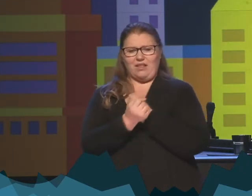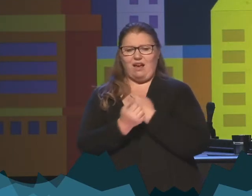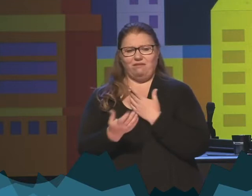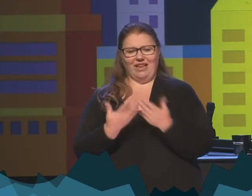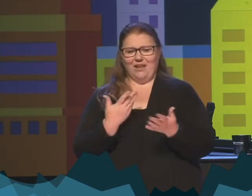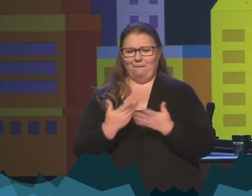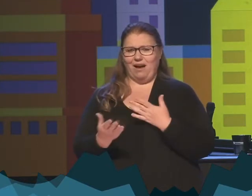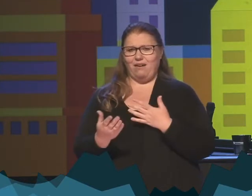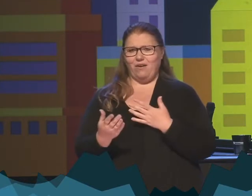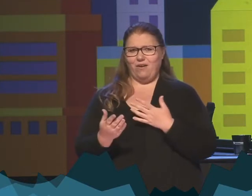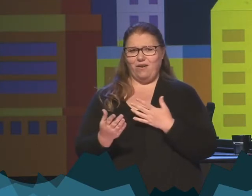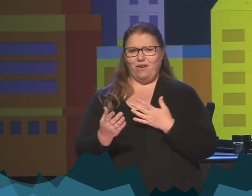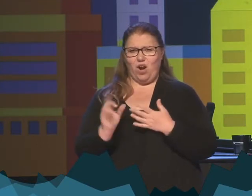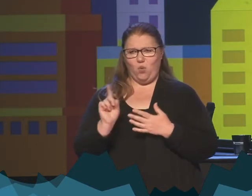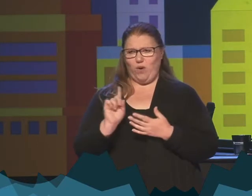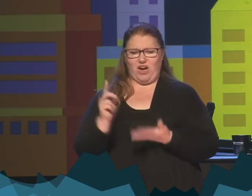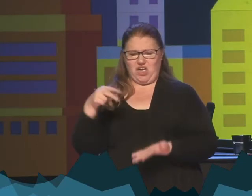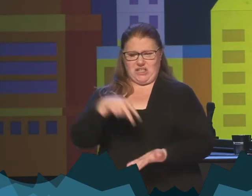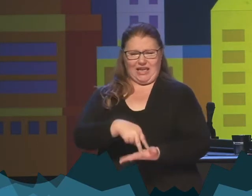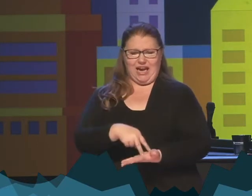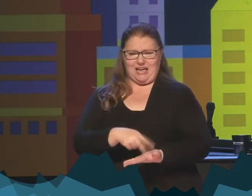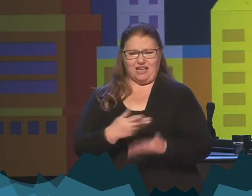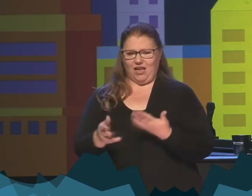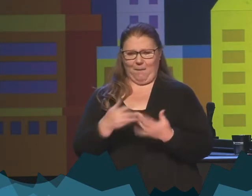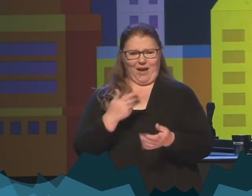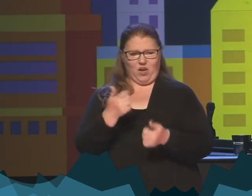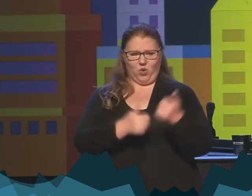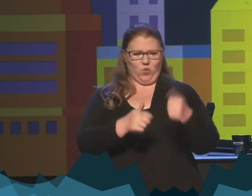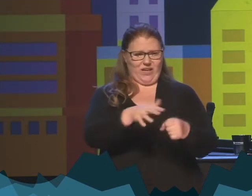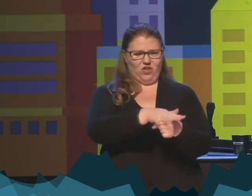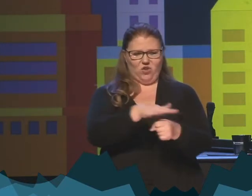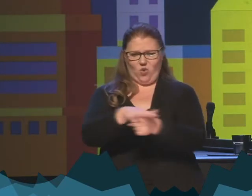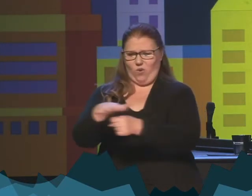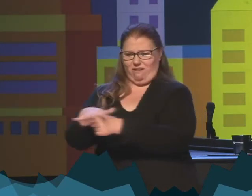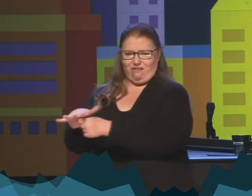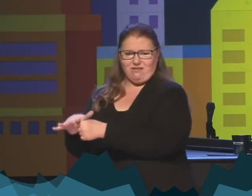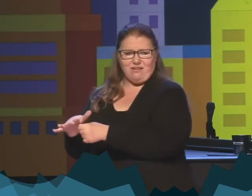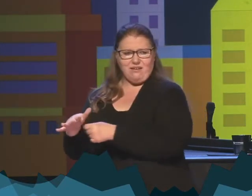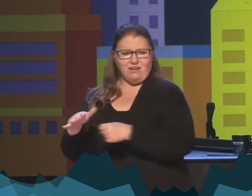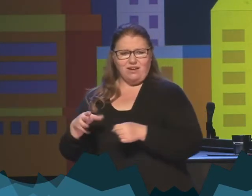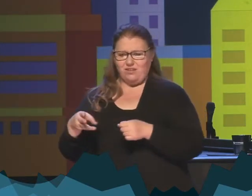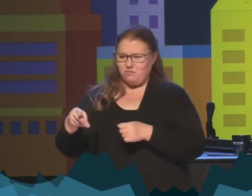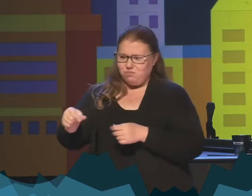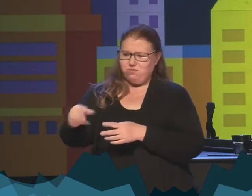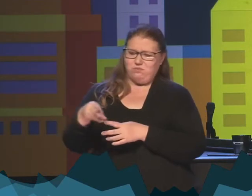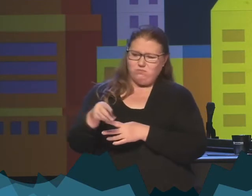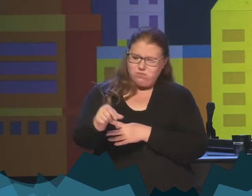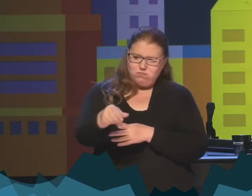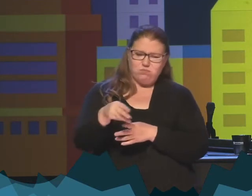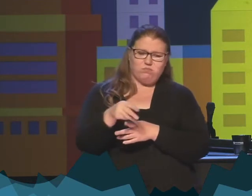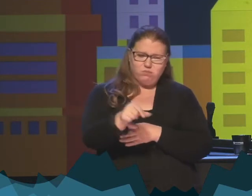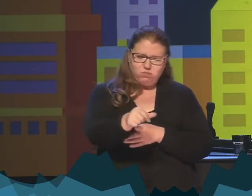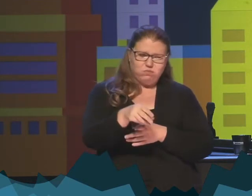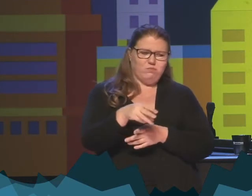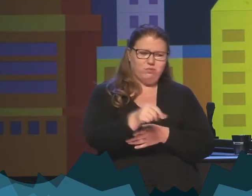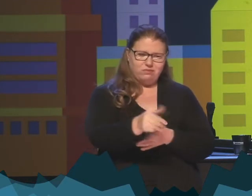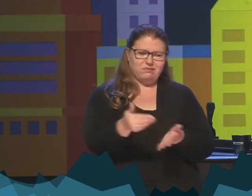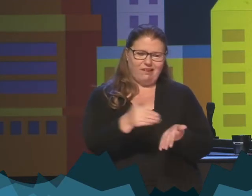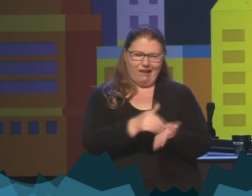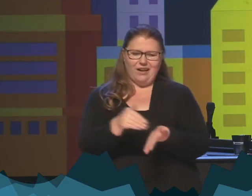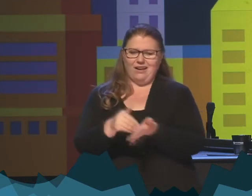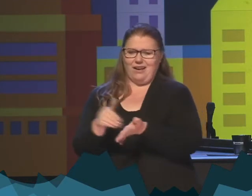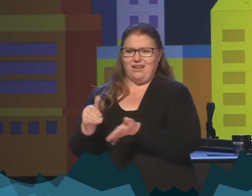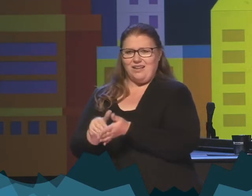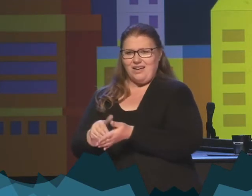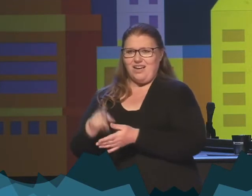regardless of where your feet stand, regardless of the soil. The seed is sown over and over and over and over again. Work that